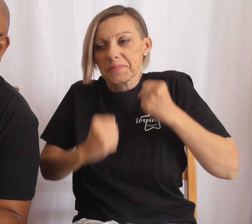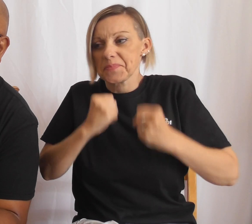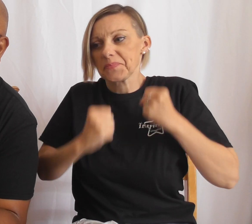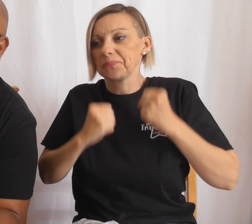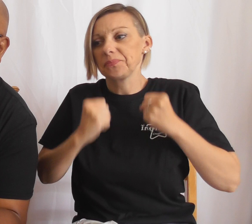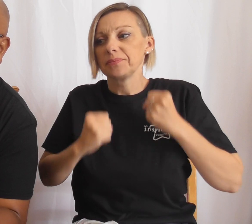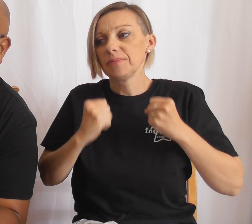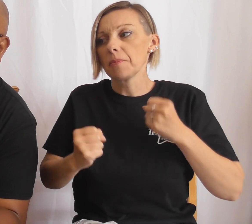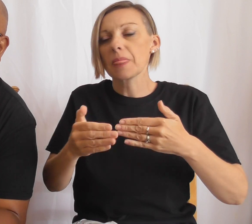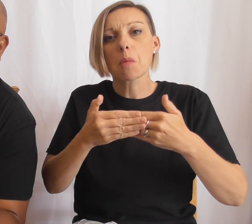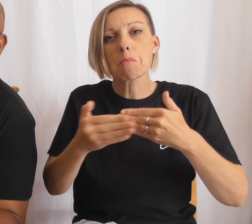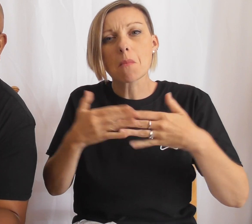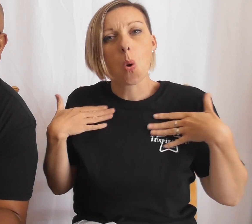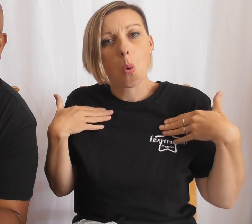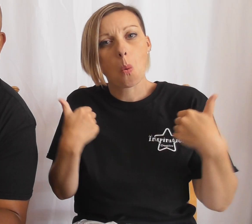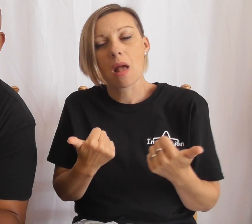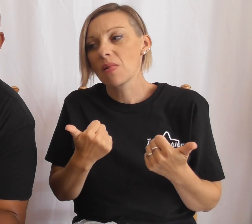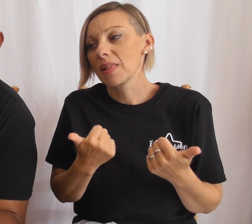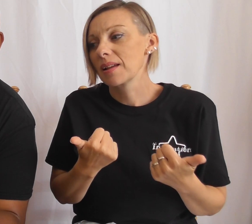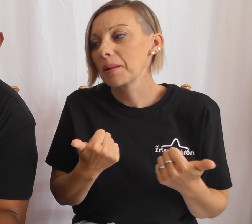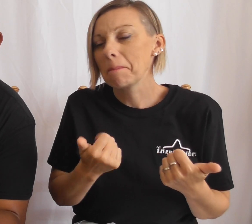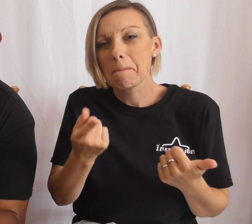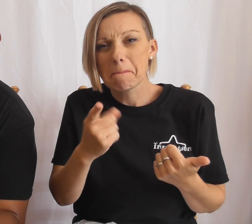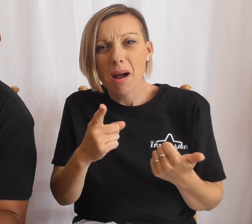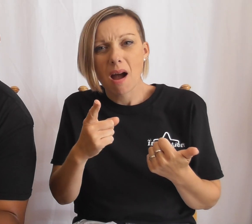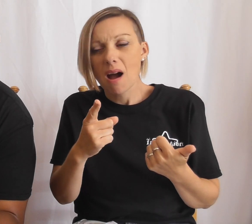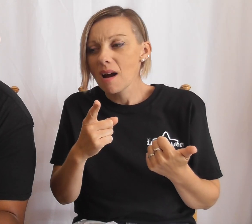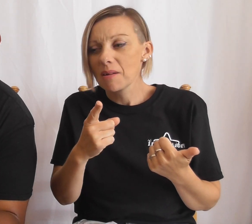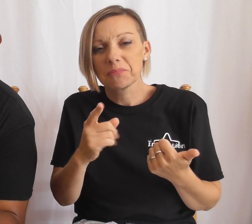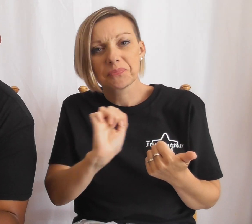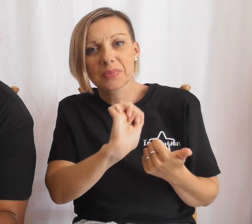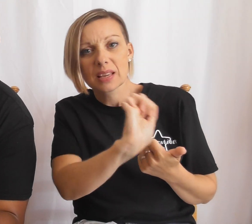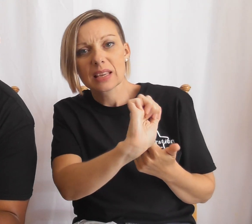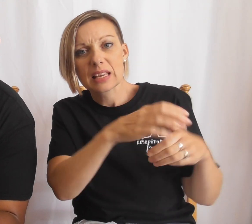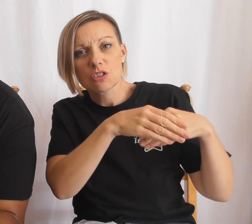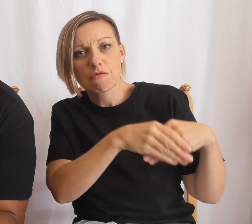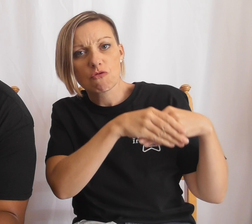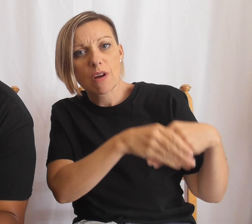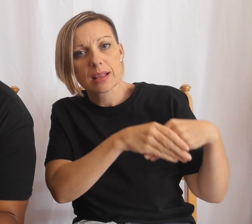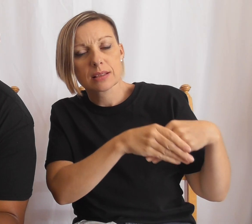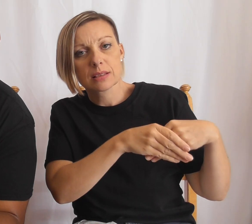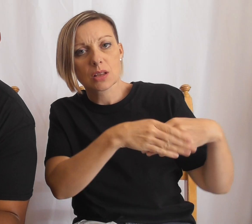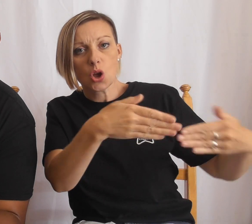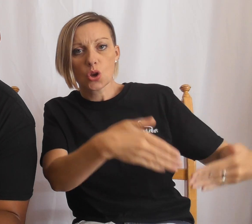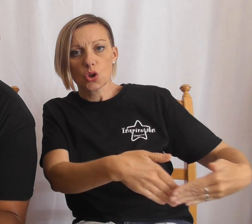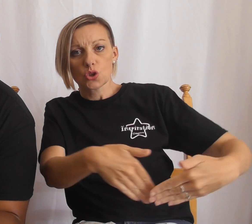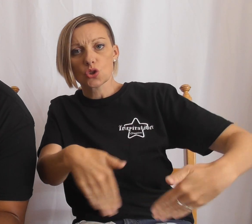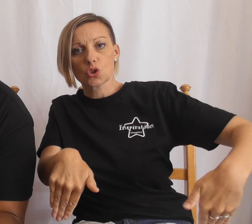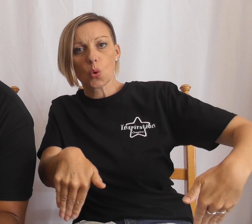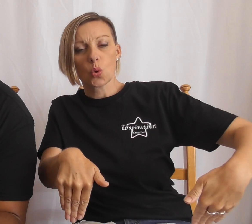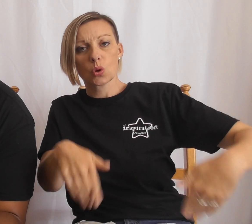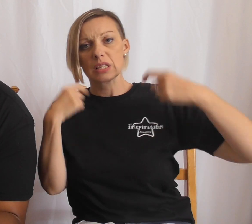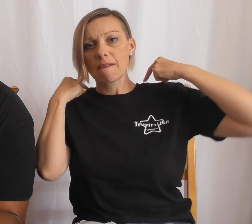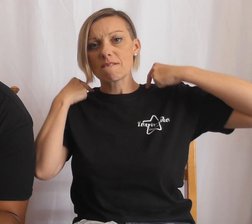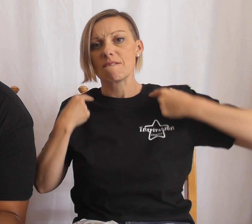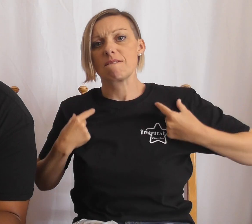but I think he's still got a bit to learn because his friends have got shorts on and vests, running vests. He's